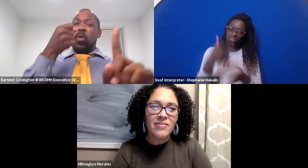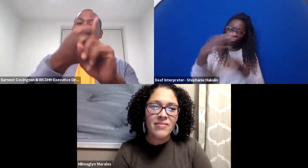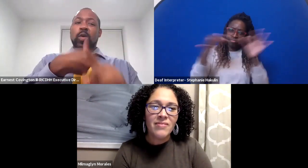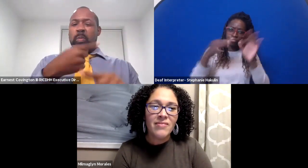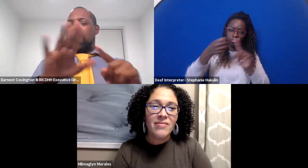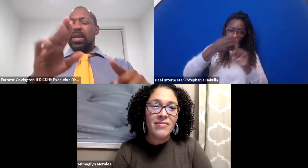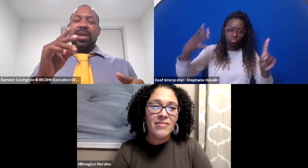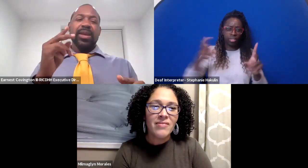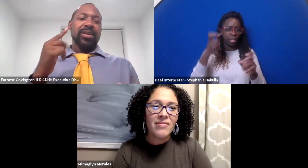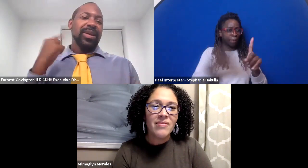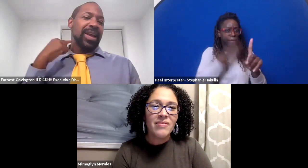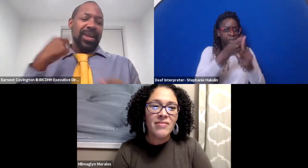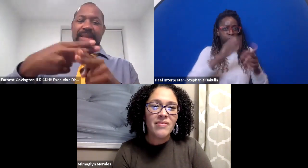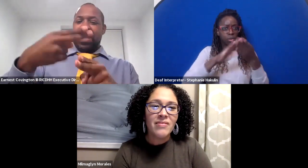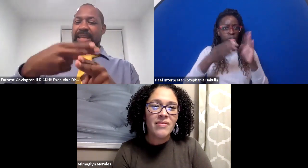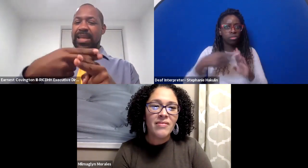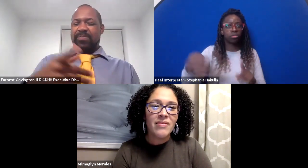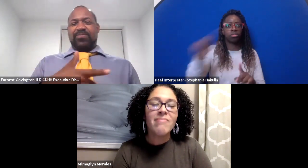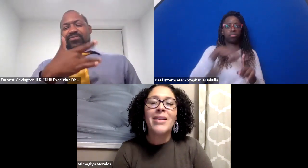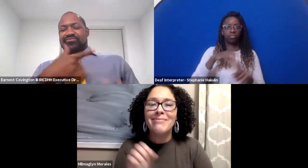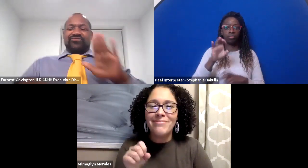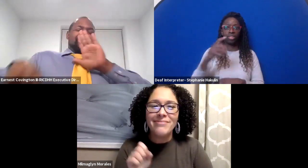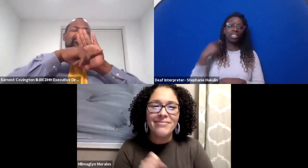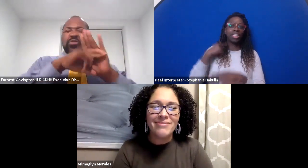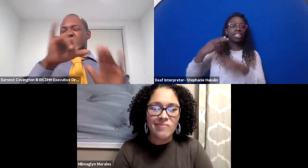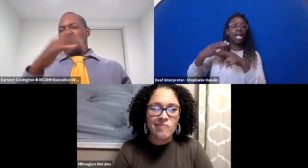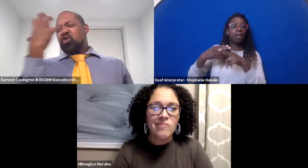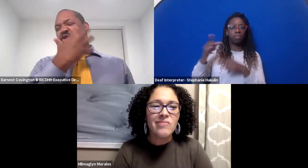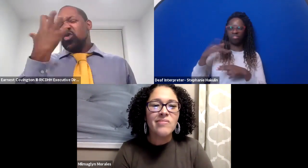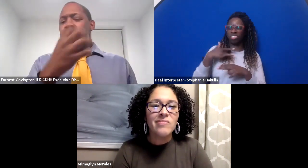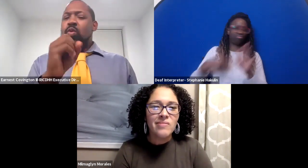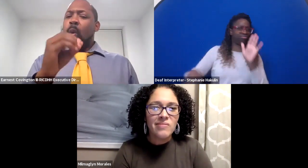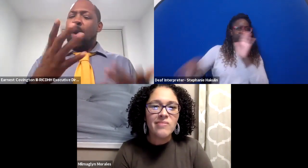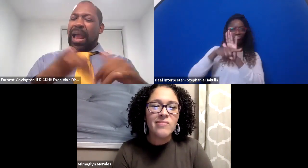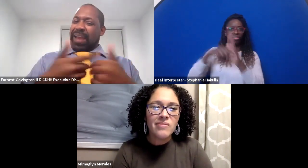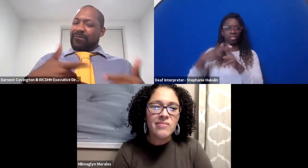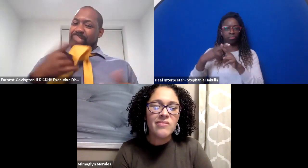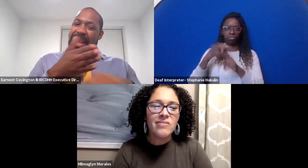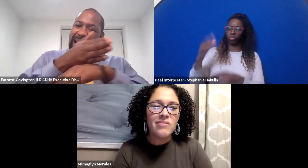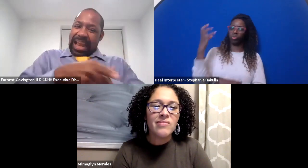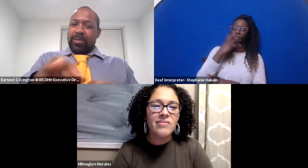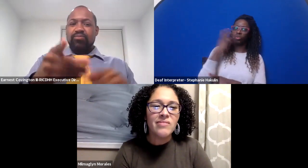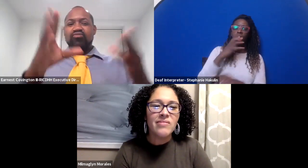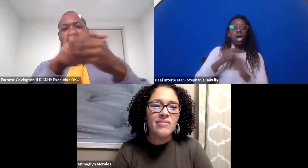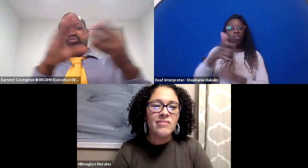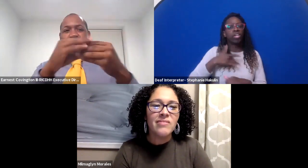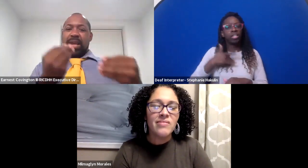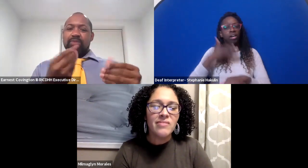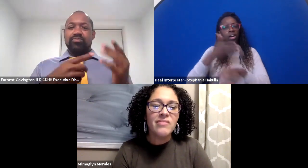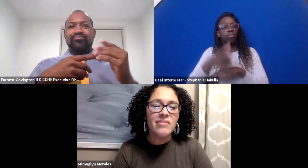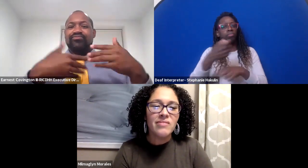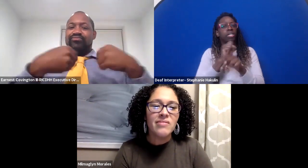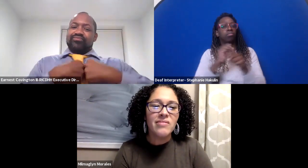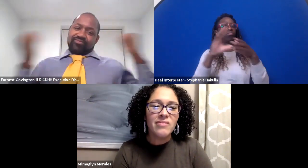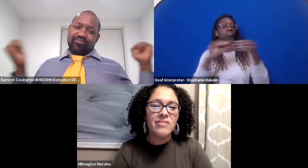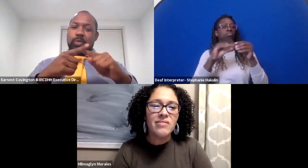of sensitive information, and you know, you even talked about the nickname you had when you were younger and